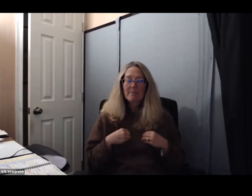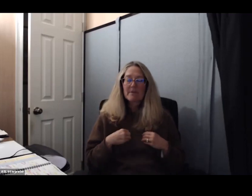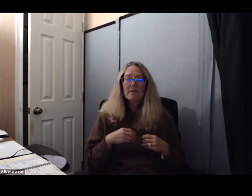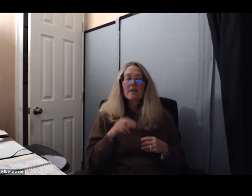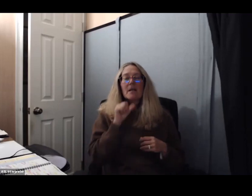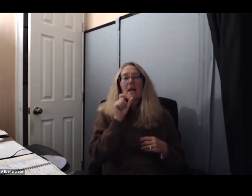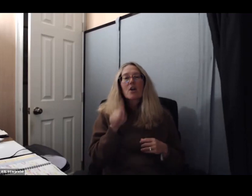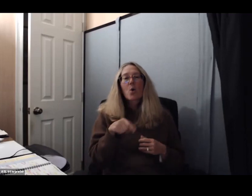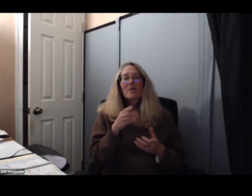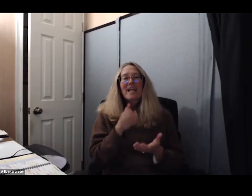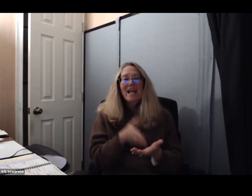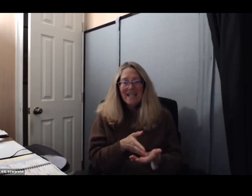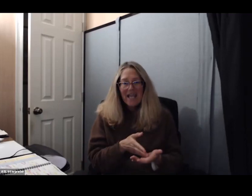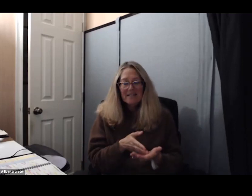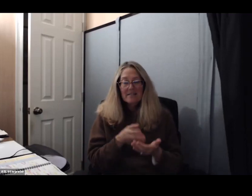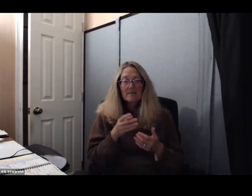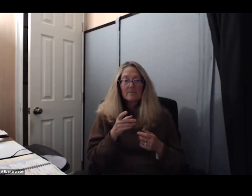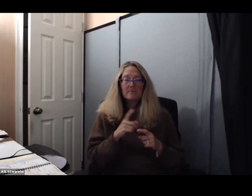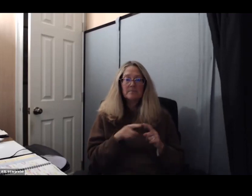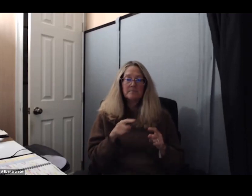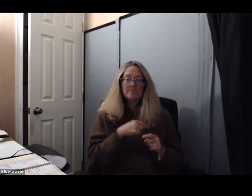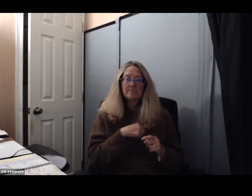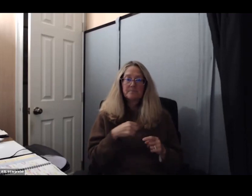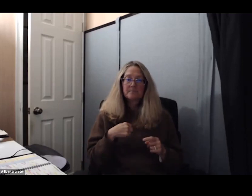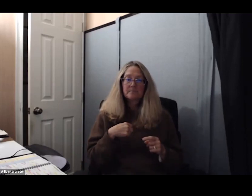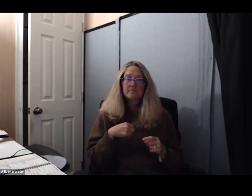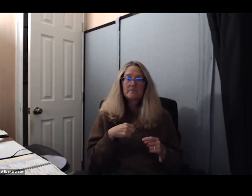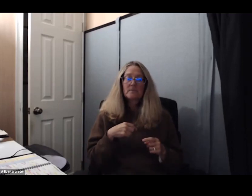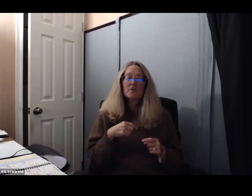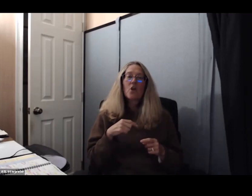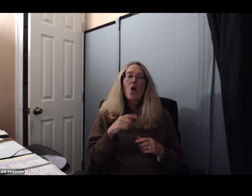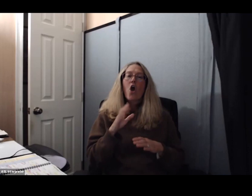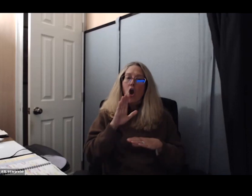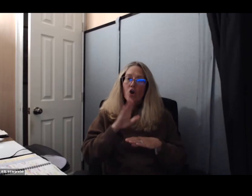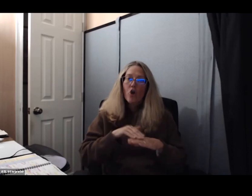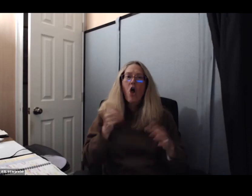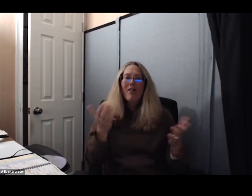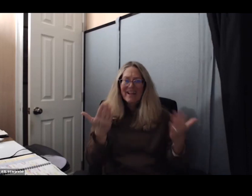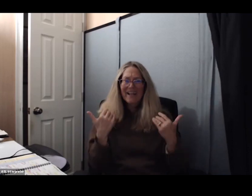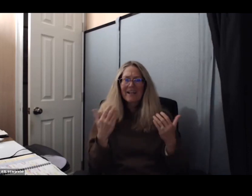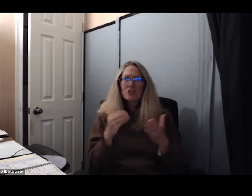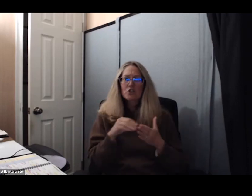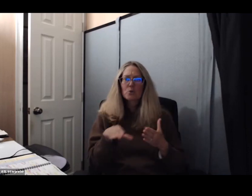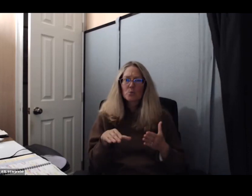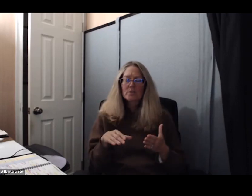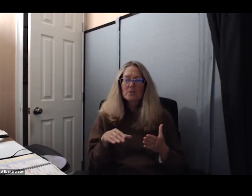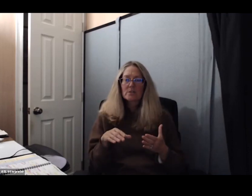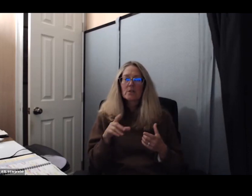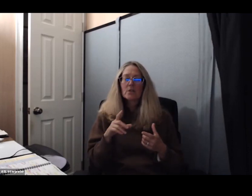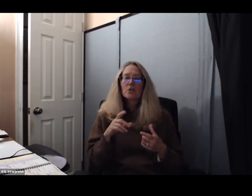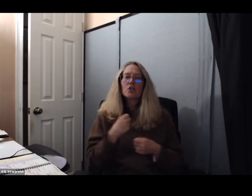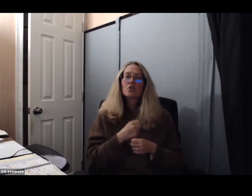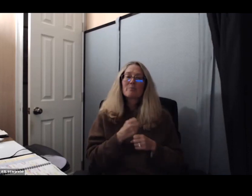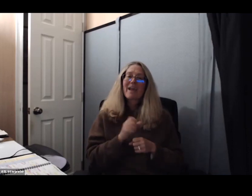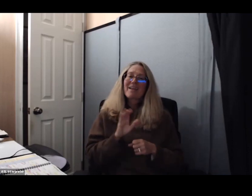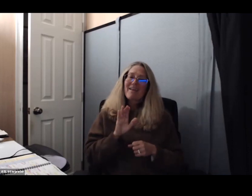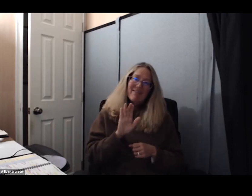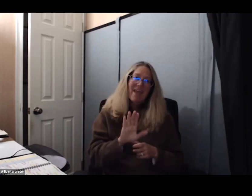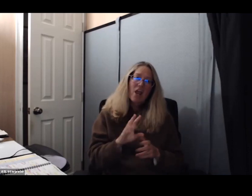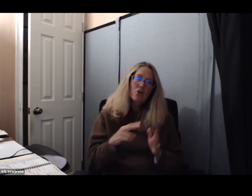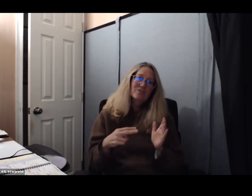of taking a stand against something, but we're also calling in the students to make their own